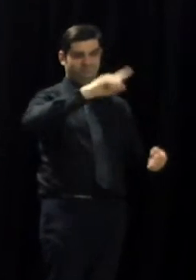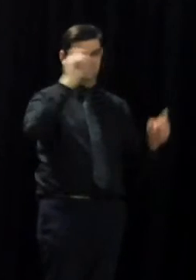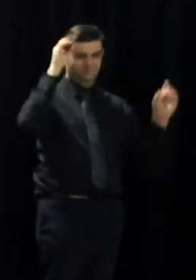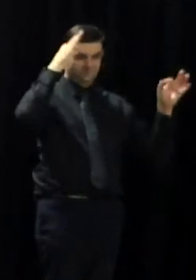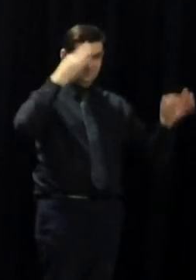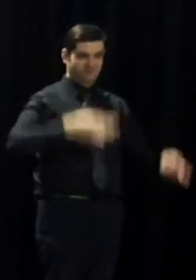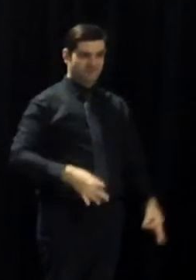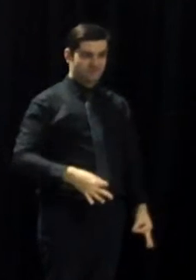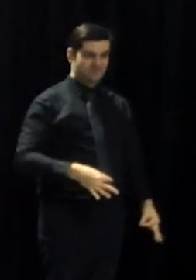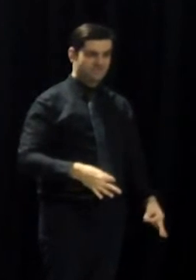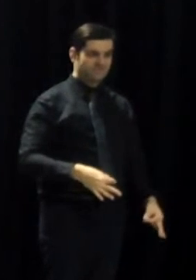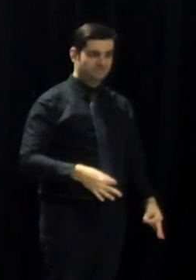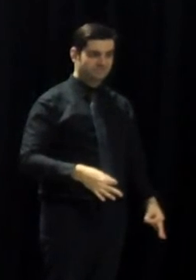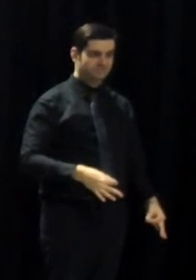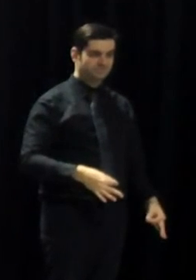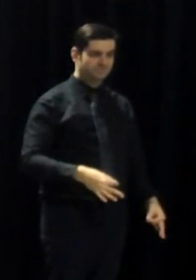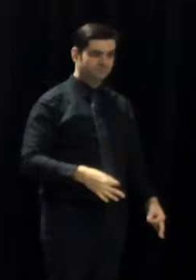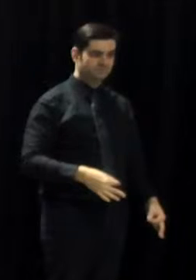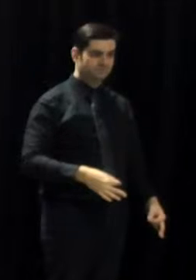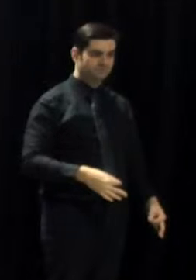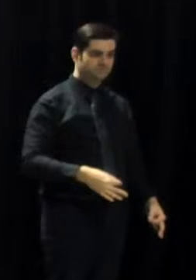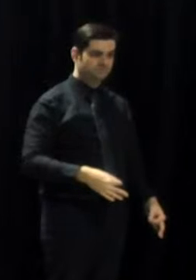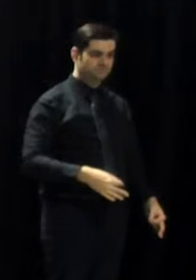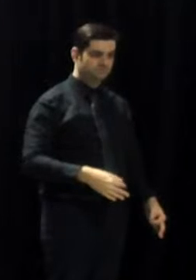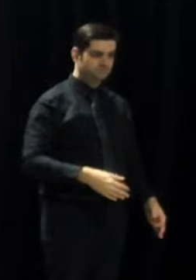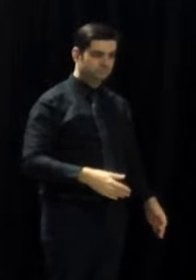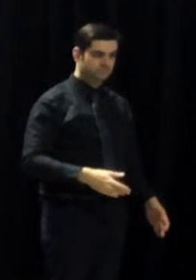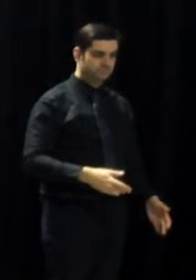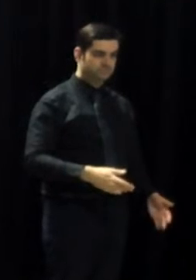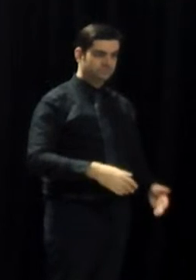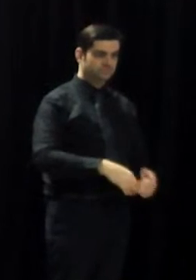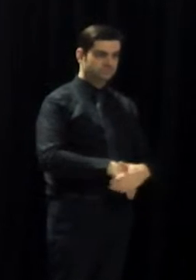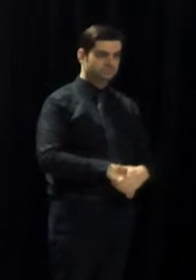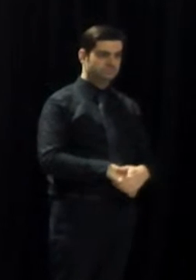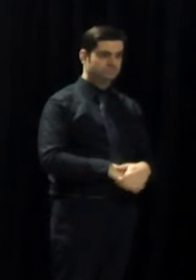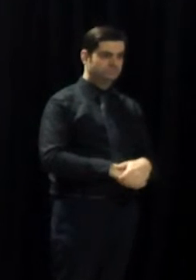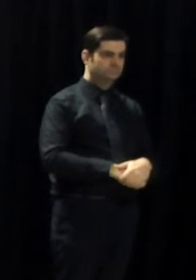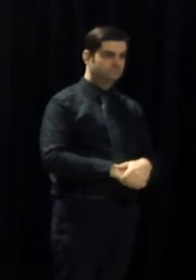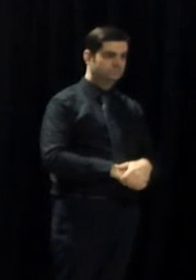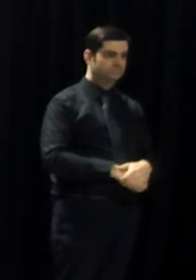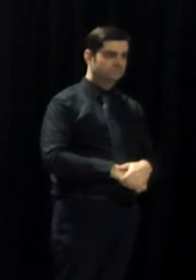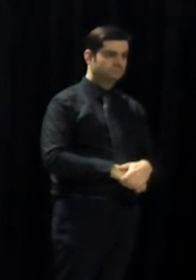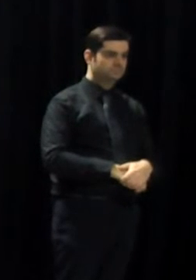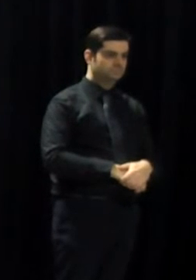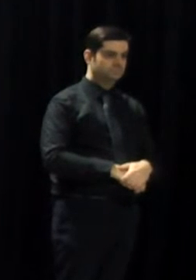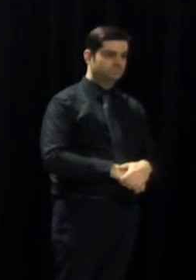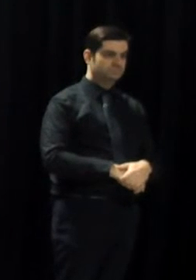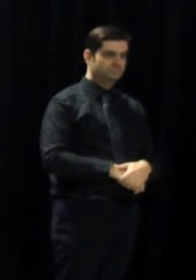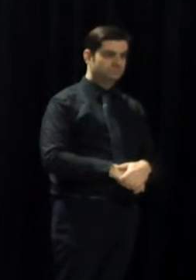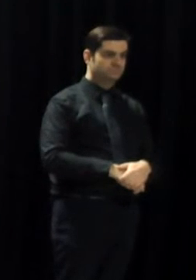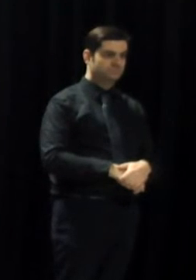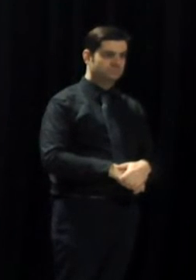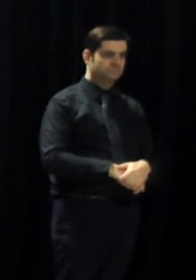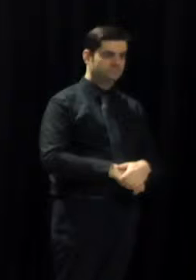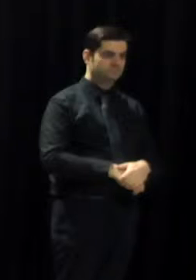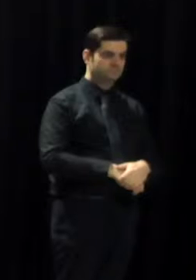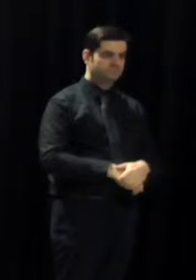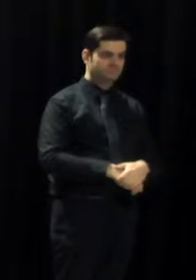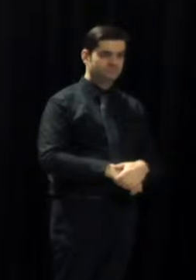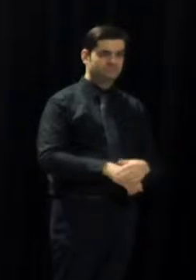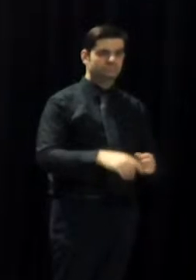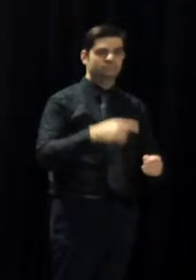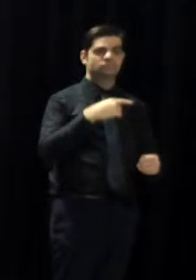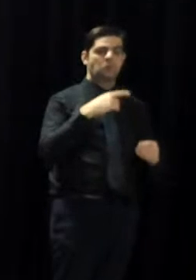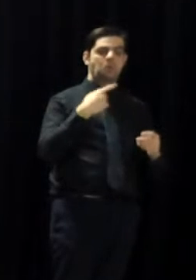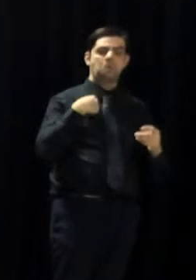take the test and you're a negative and you want to go quarantine and then see some loved ones, there's still risk in that. But at